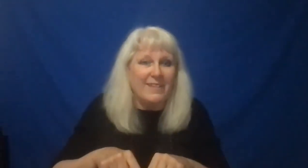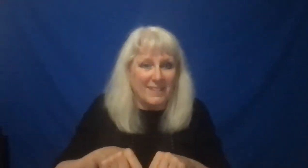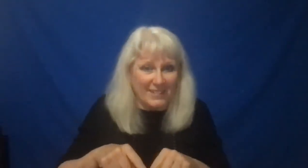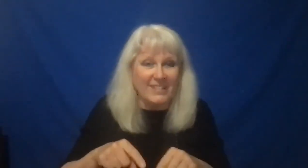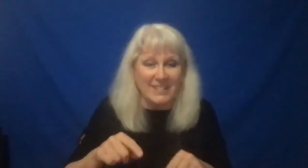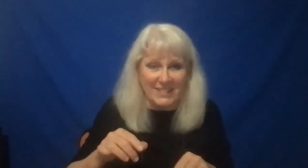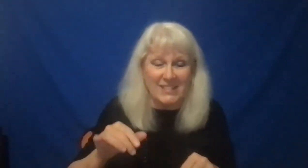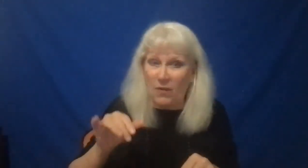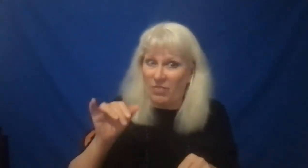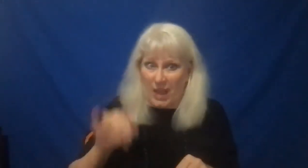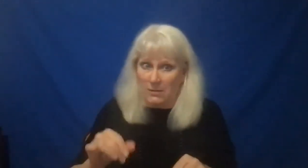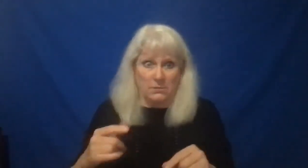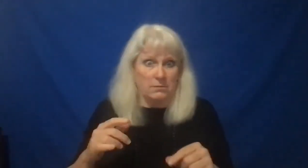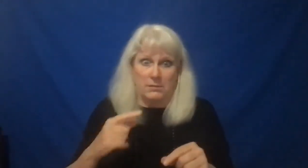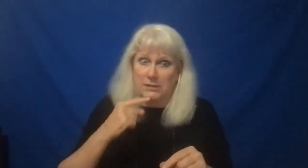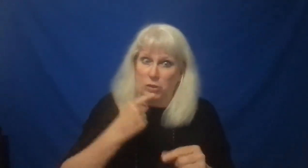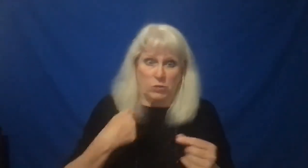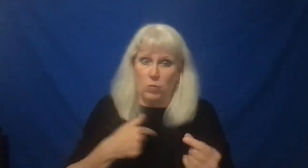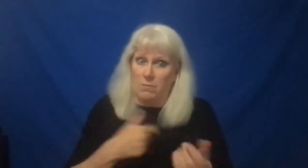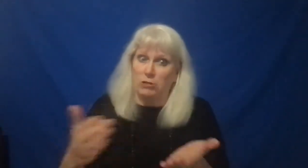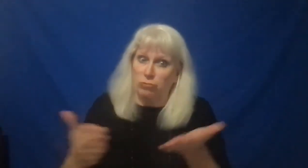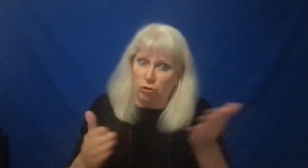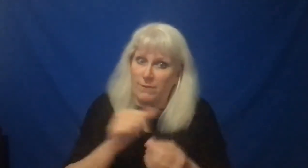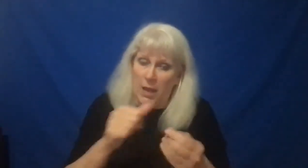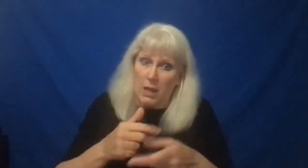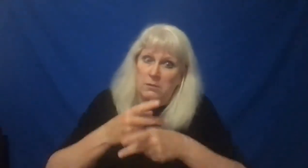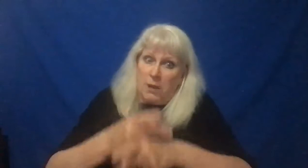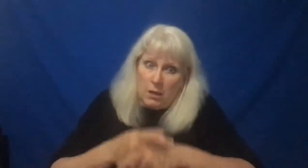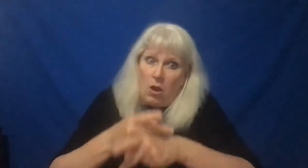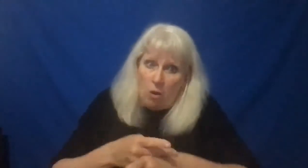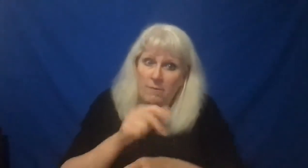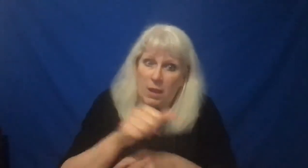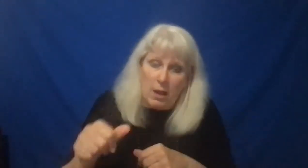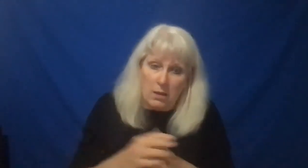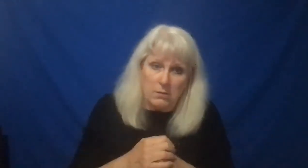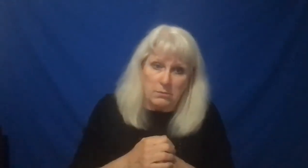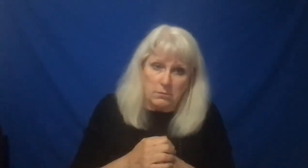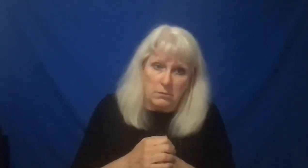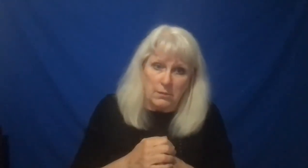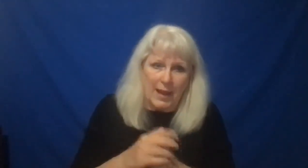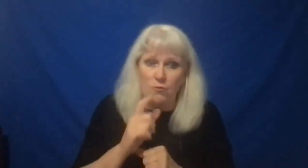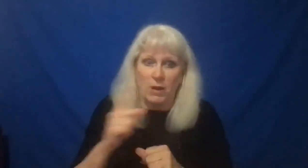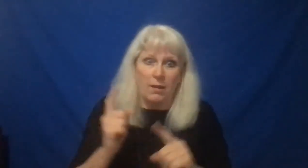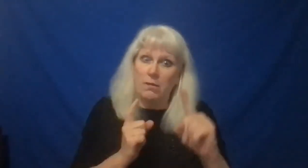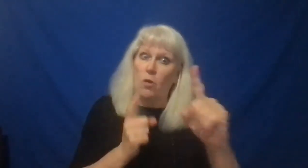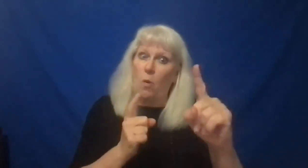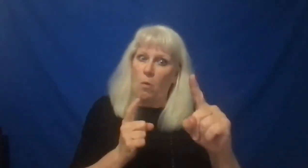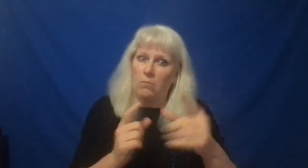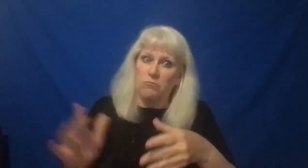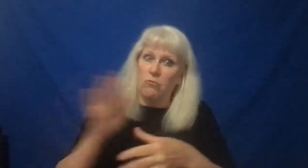role, on behalf of AA, the membership, and most importantly, the mission, the reaching the